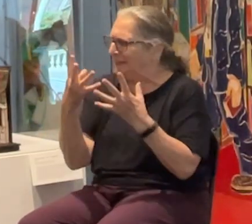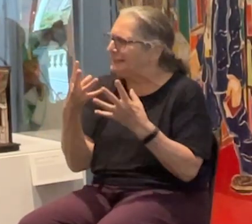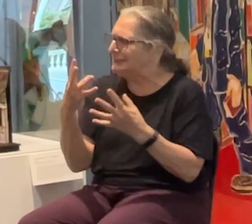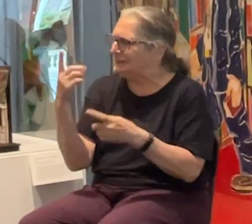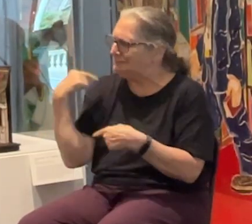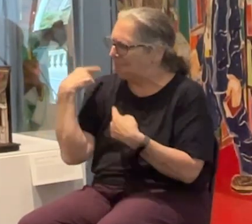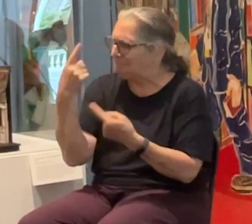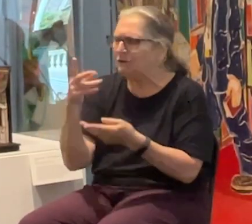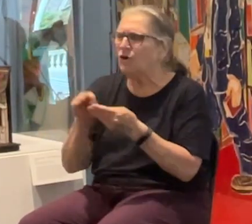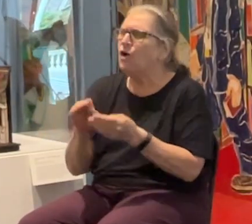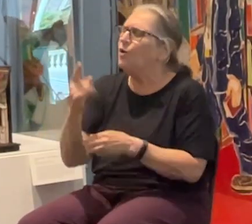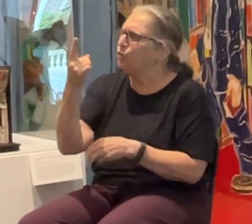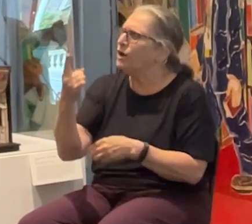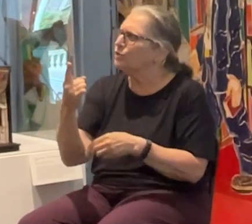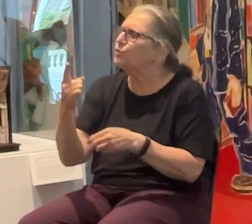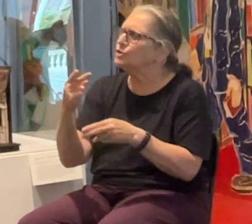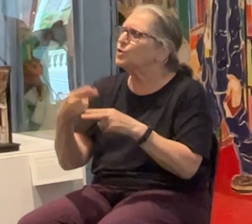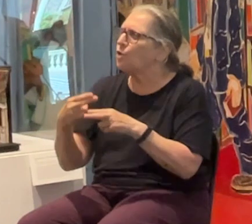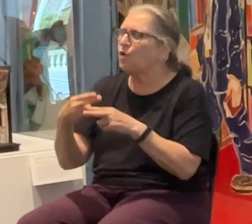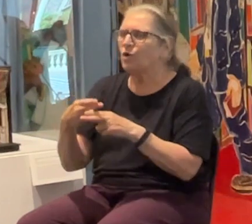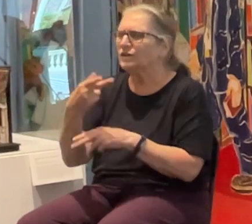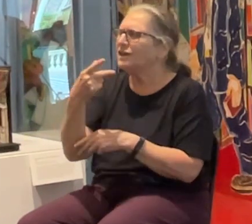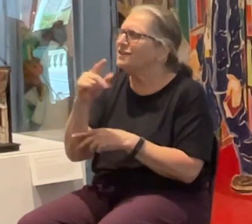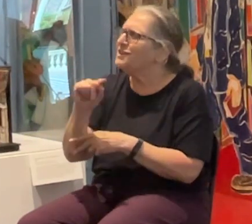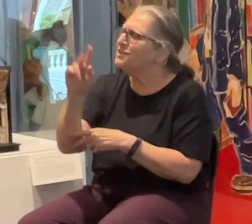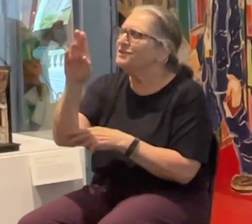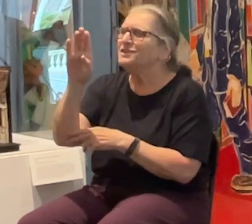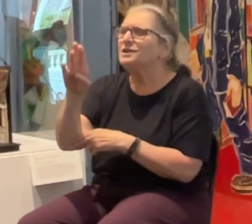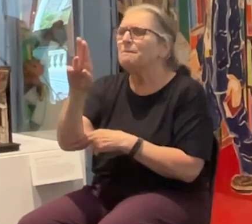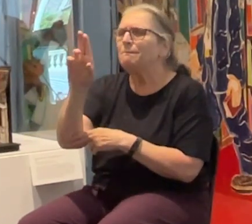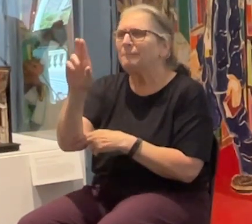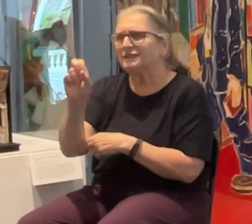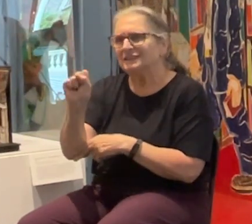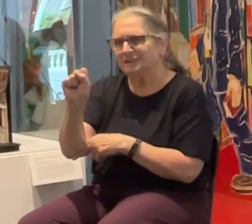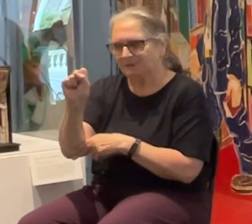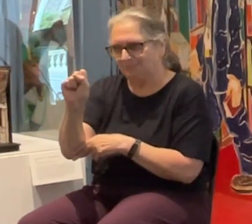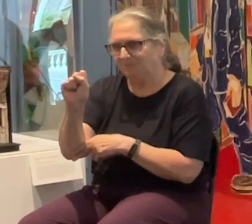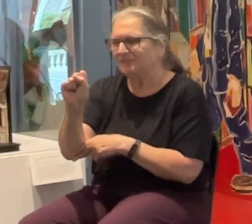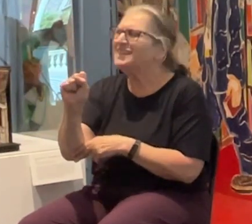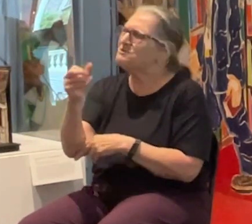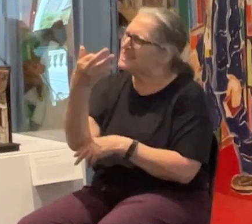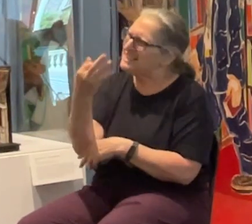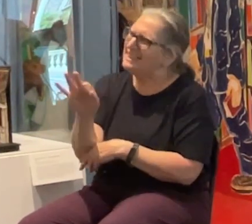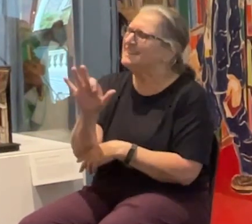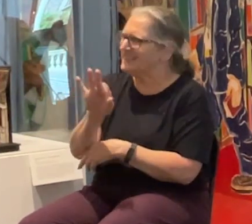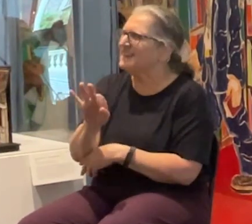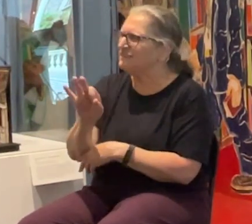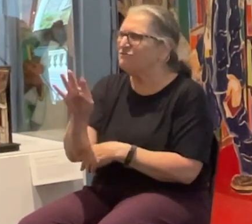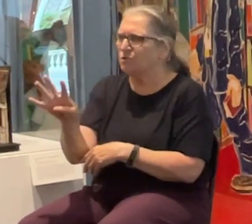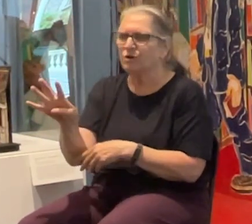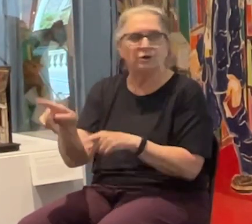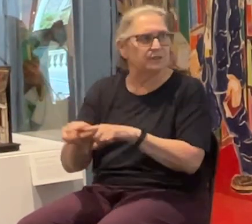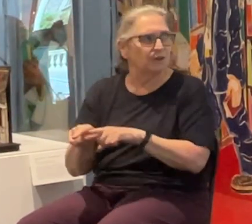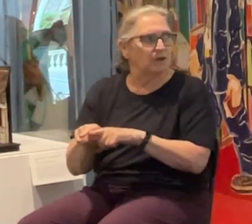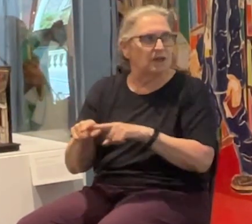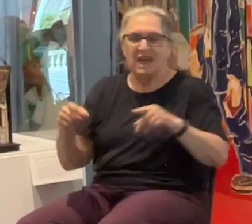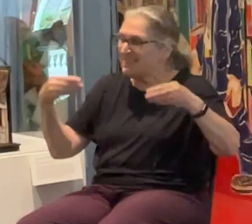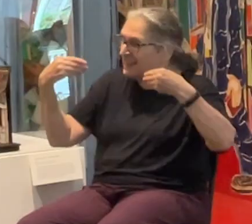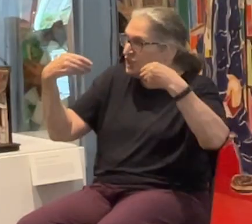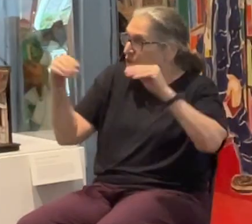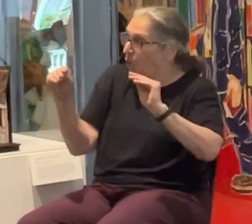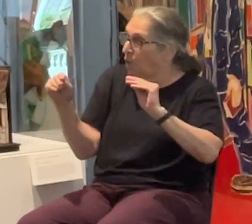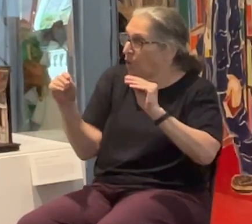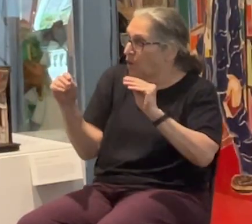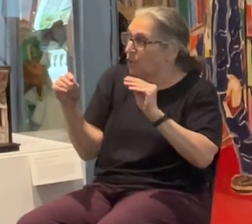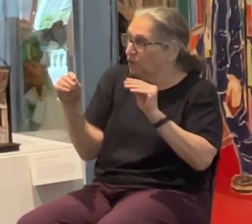There was one we did called The Bus, which was around 1994 also. And that was the one that sold at Freeze a few years